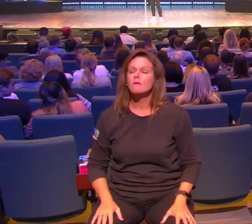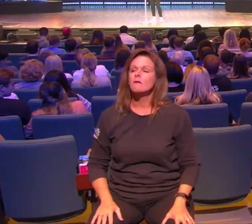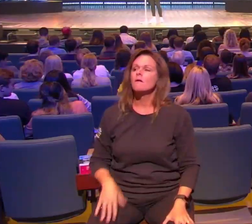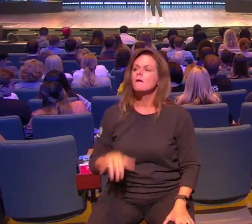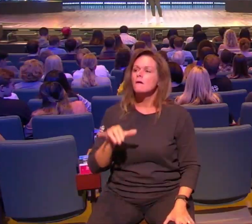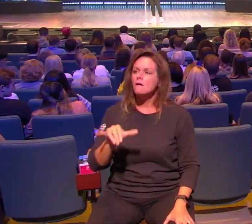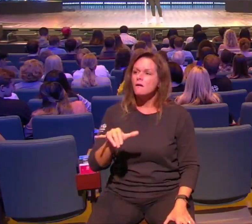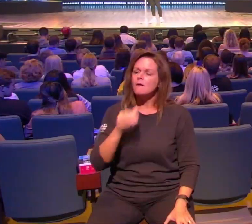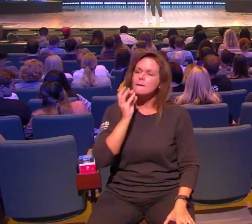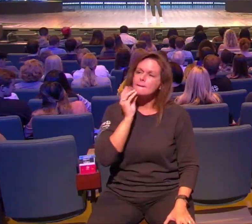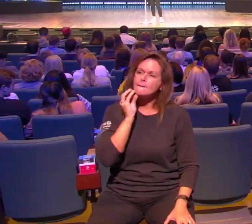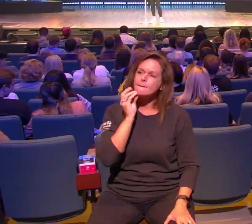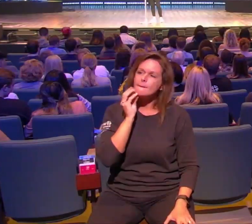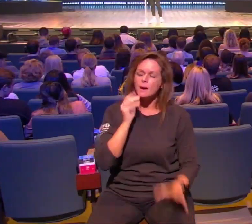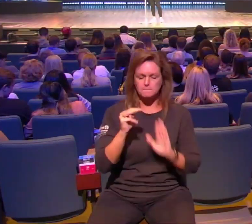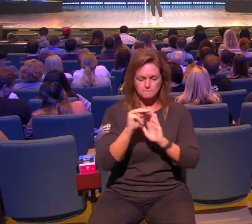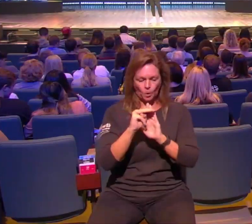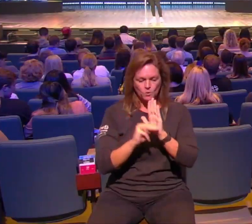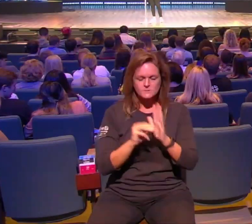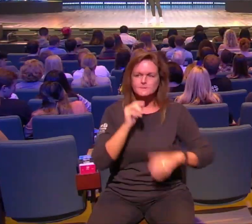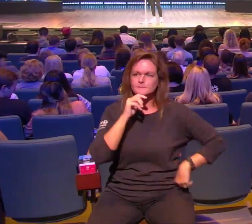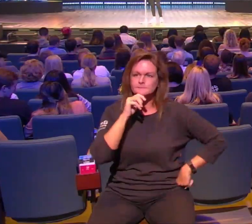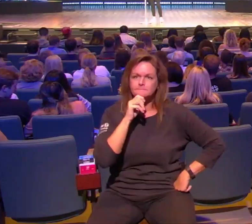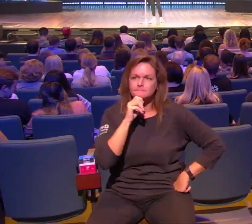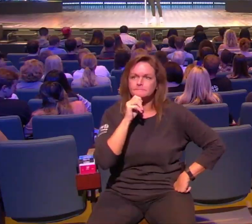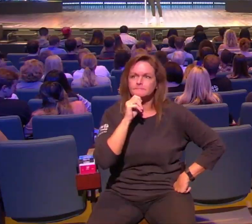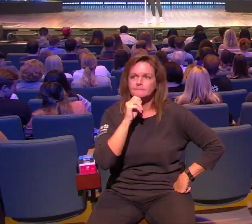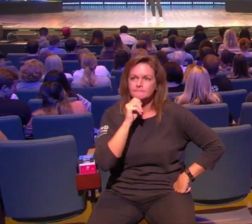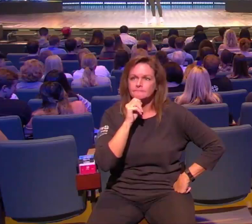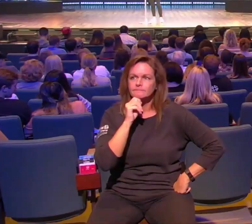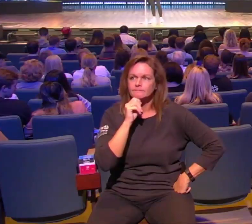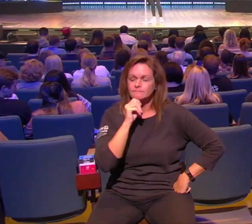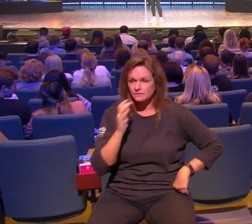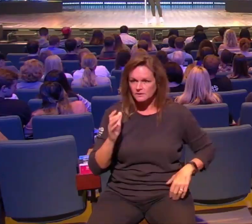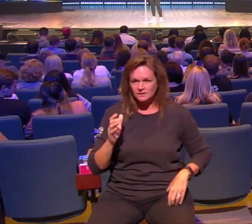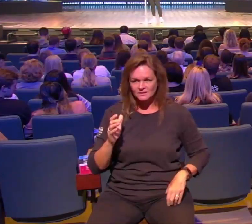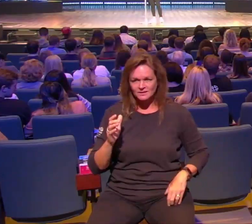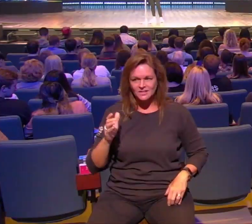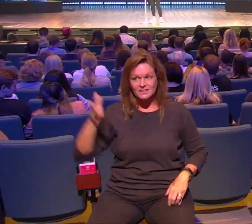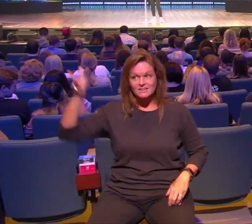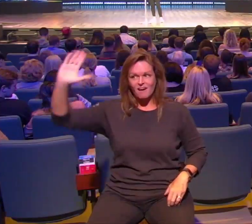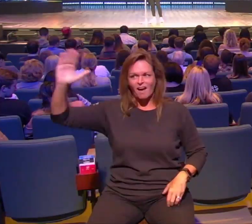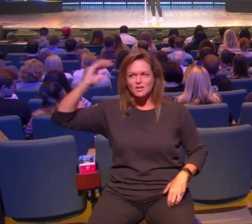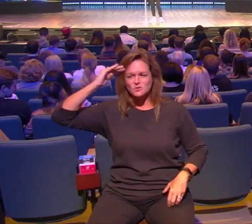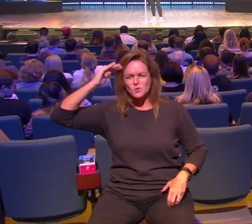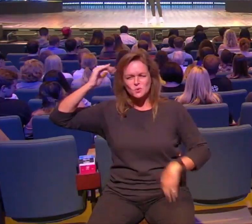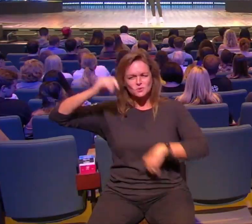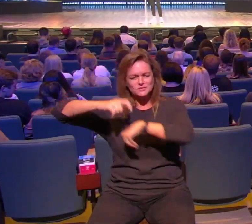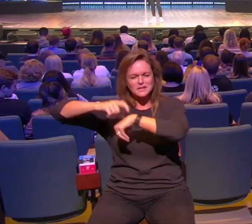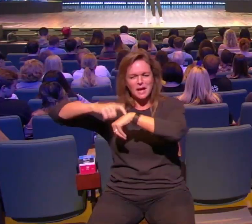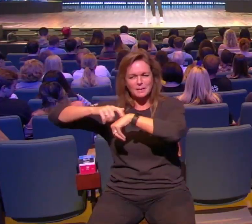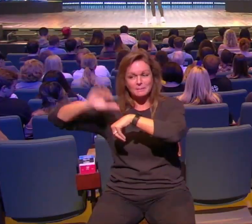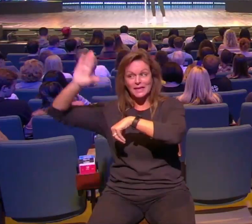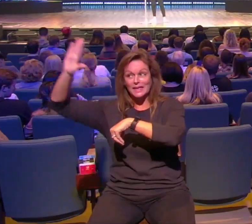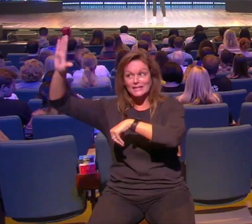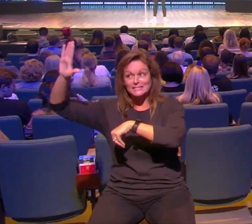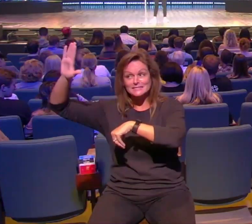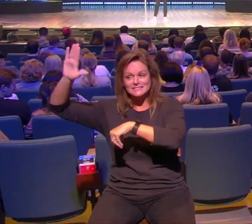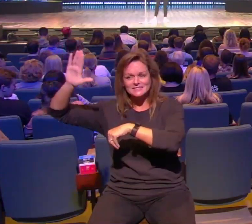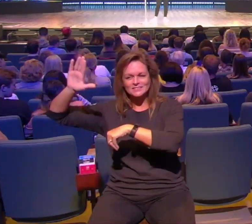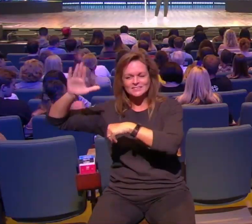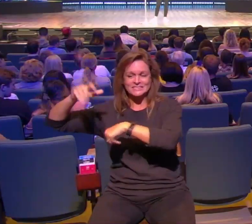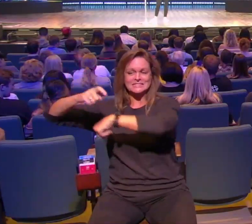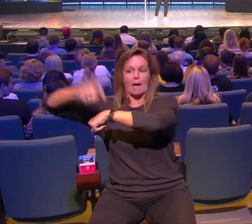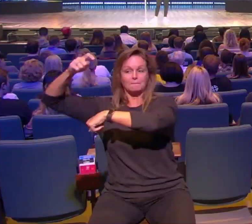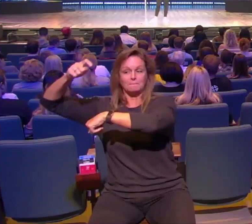Israel, and they were getting ready to miss out on it. See, God was getting ready to do something new, and these girls didn't want to